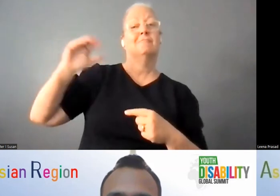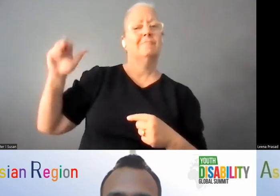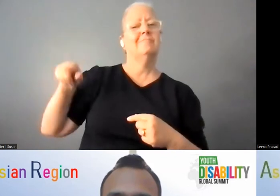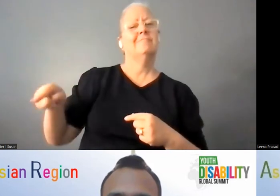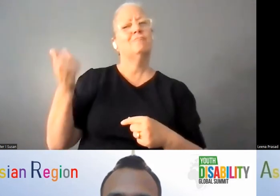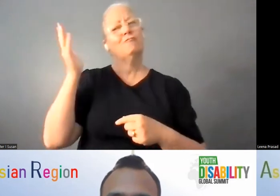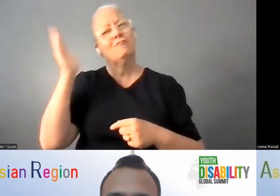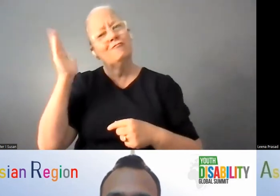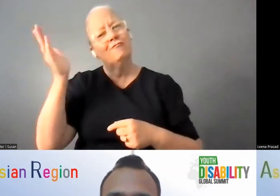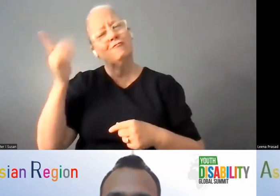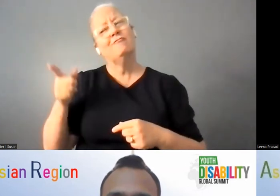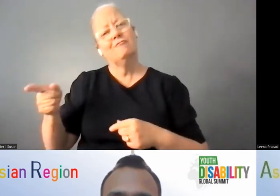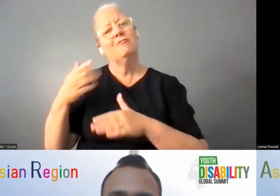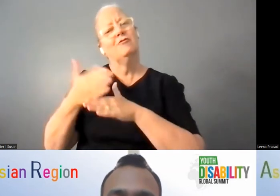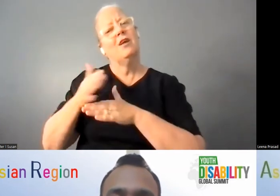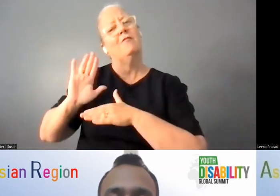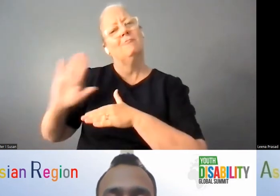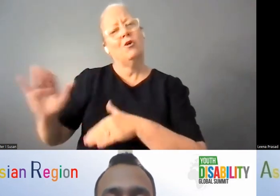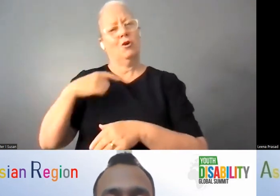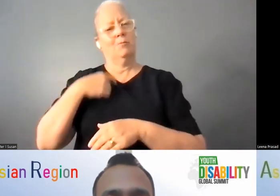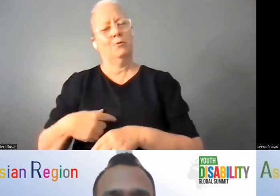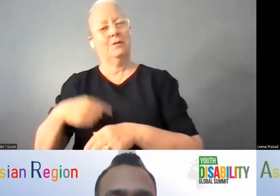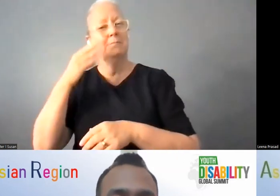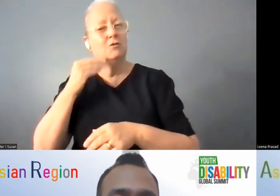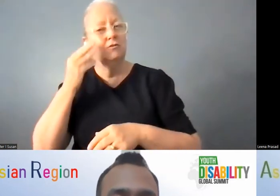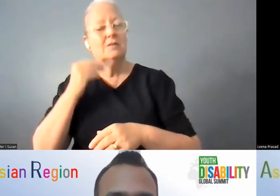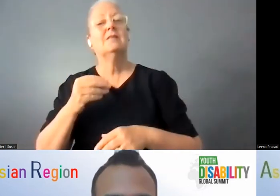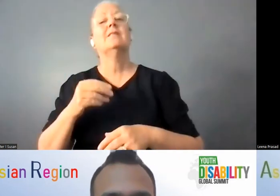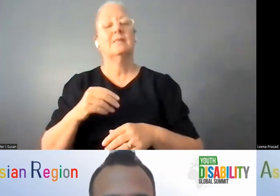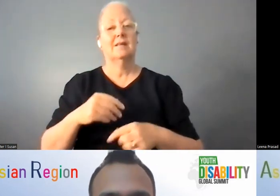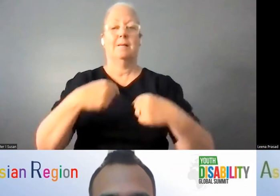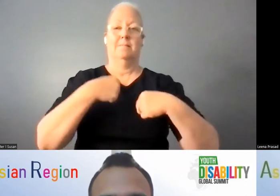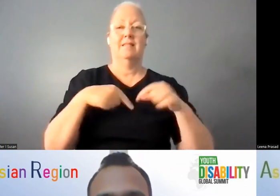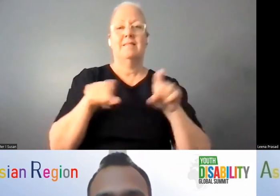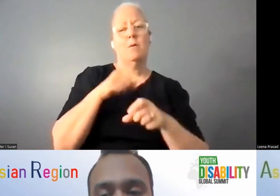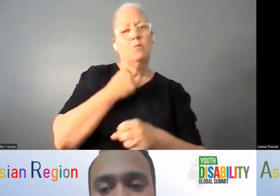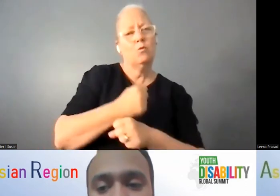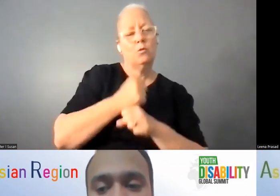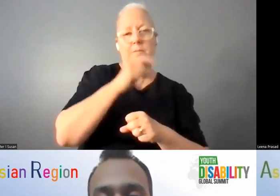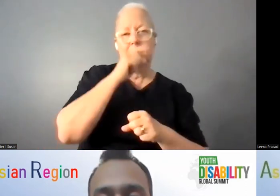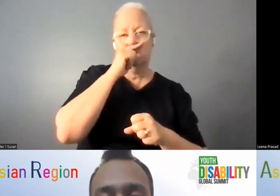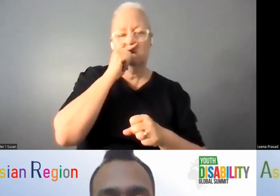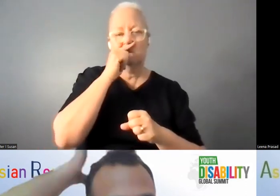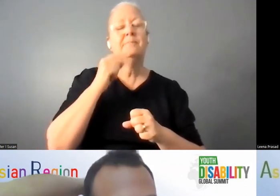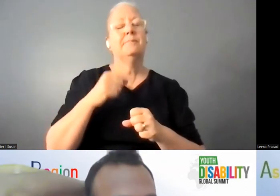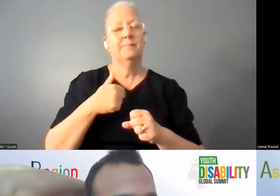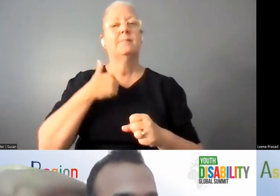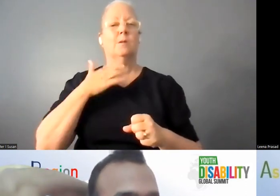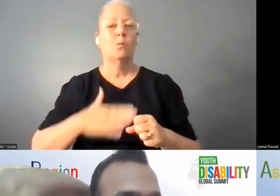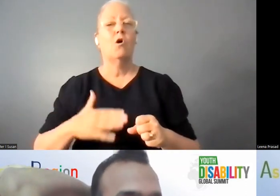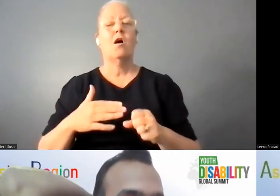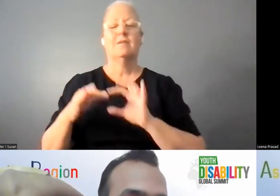and share our work with all of you. And we really look forward to continuing to keep the